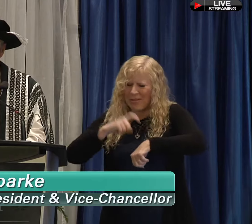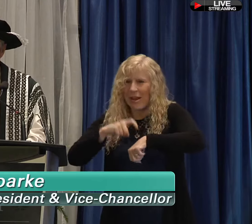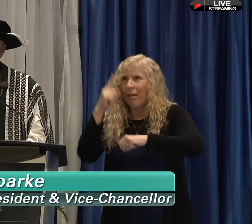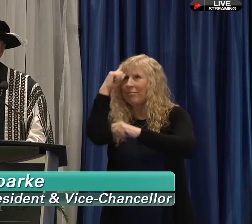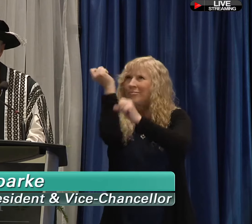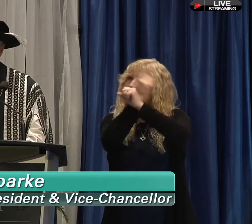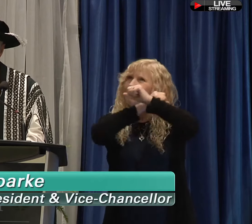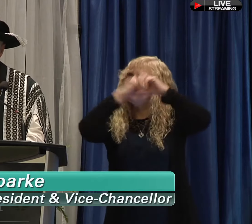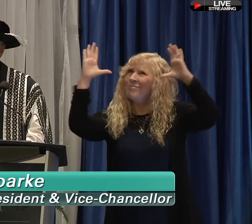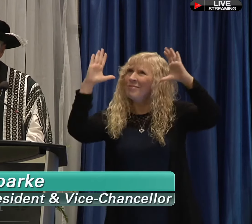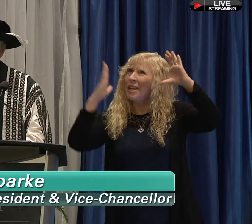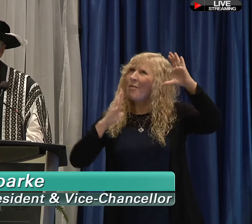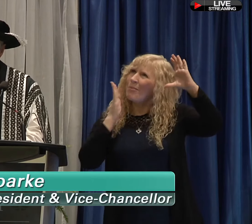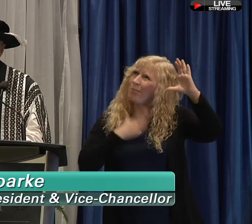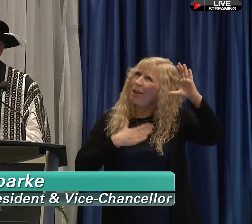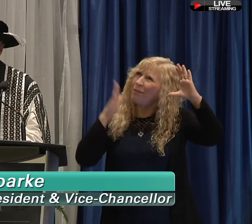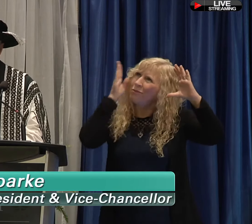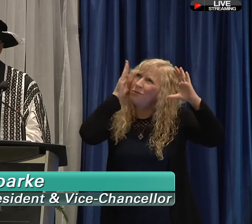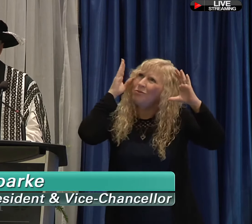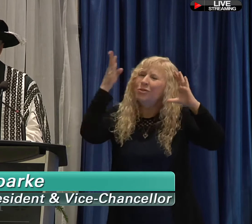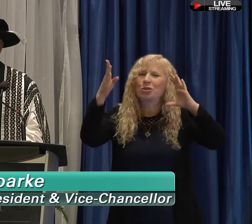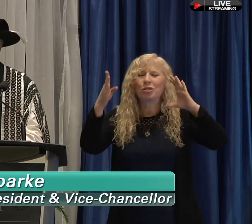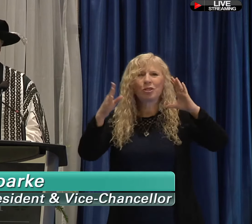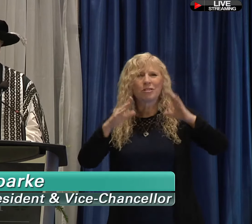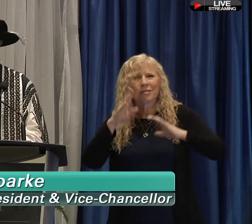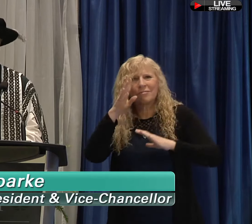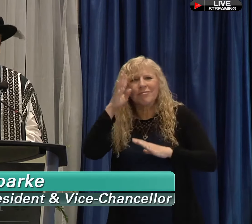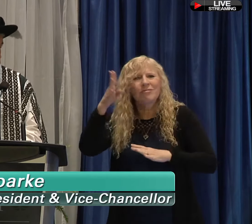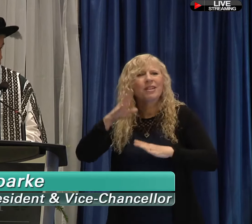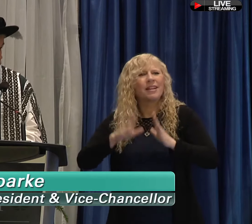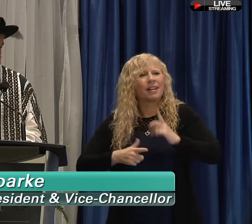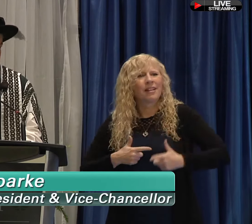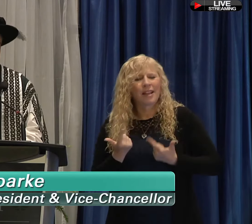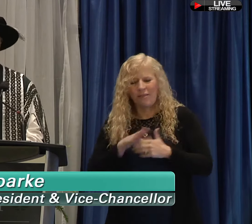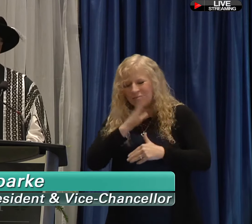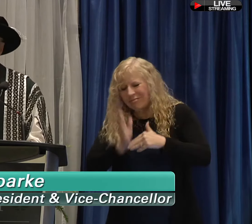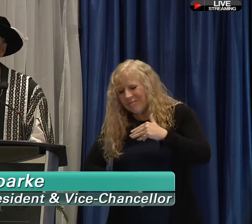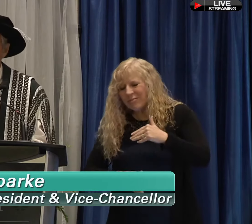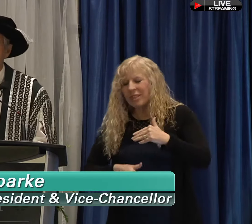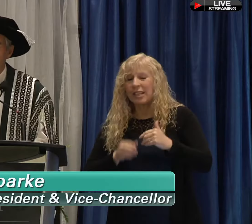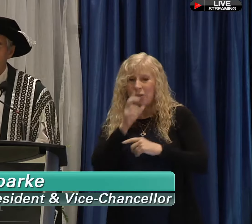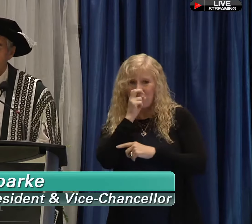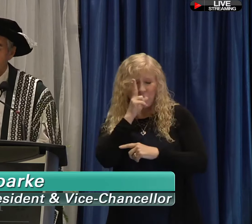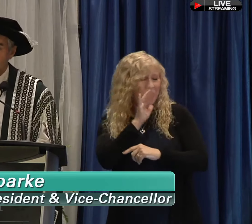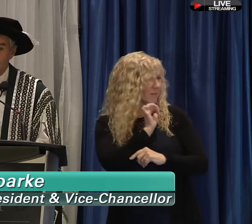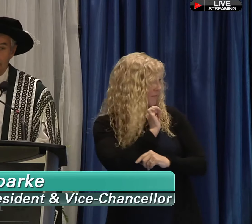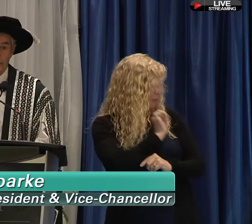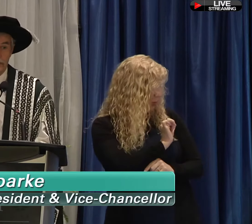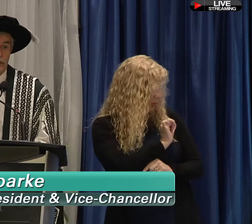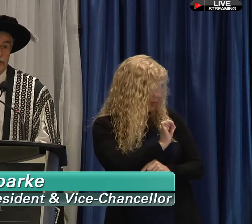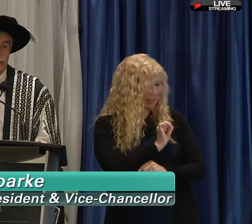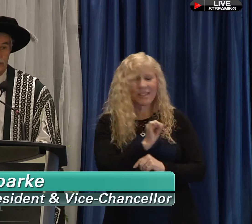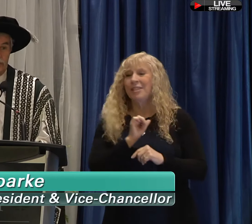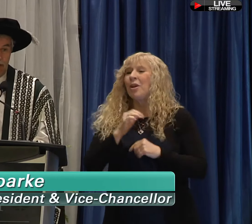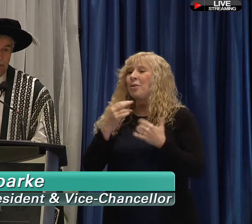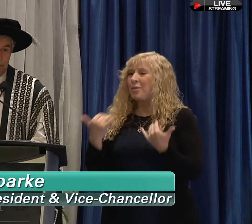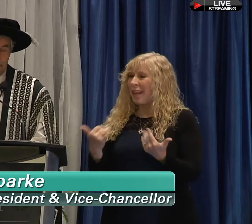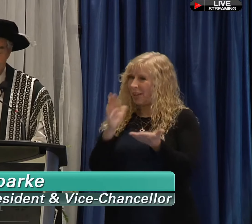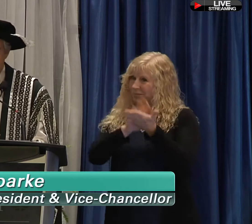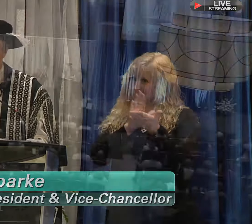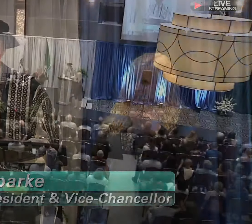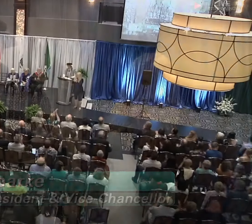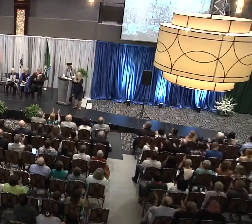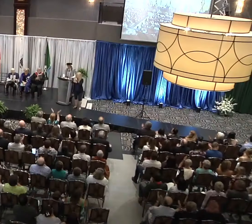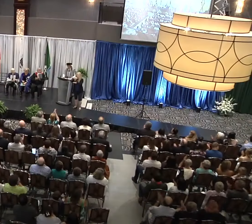and create a life of consequence and a purpose that is uniquely your own. Ladies and gentlemen, a round of applause for our